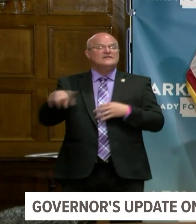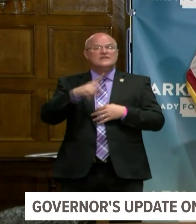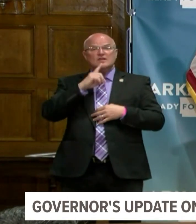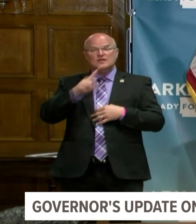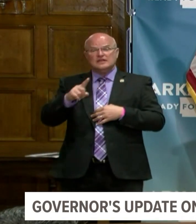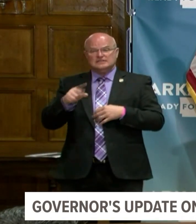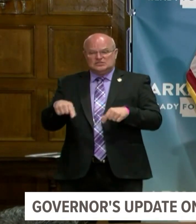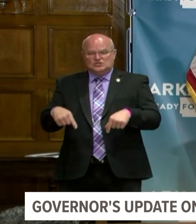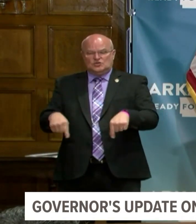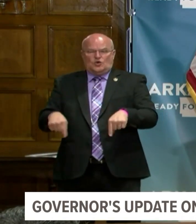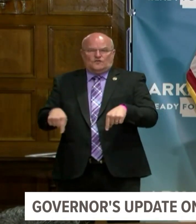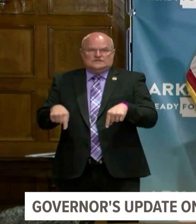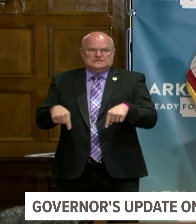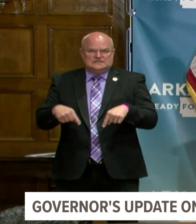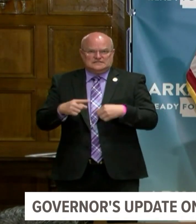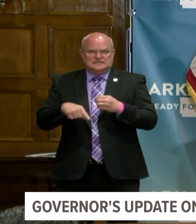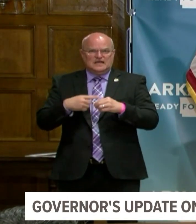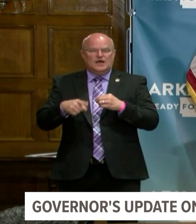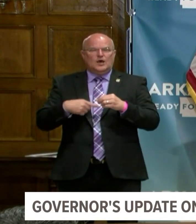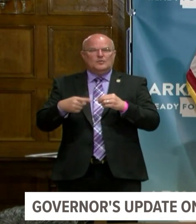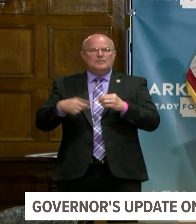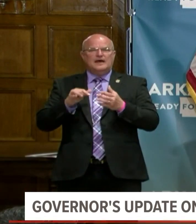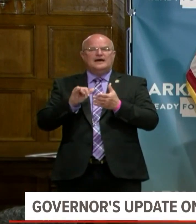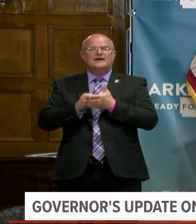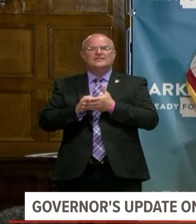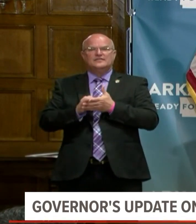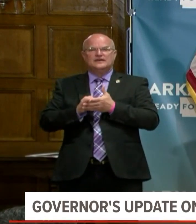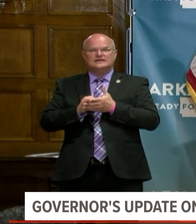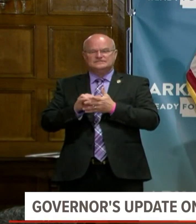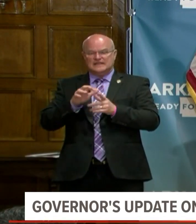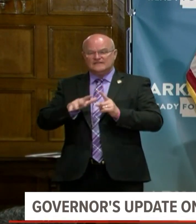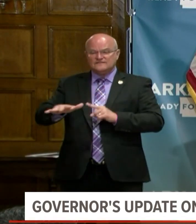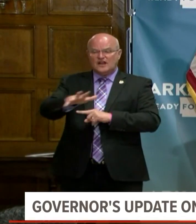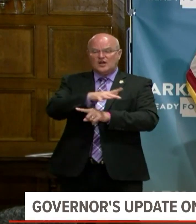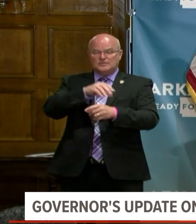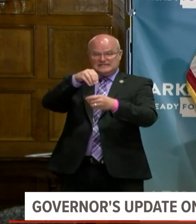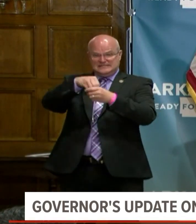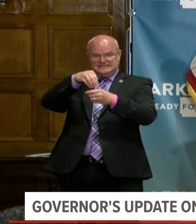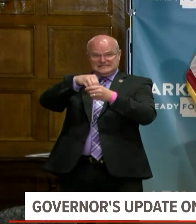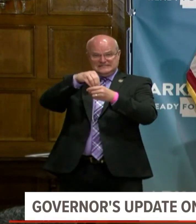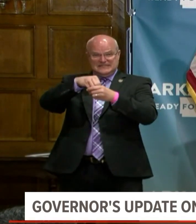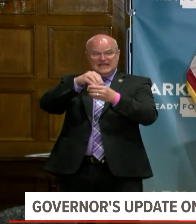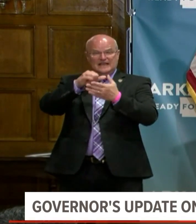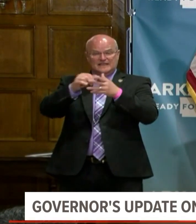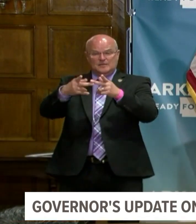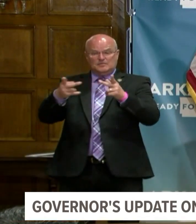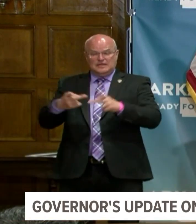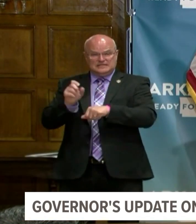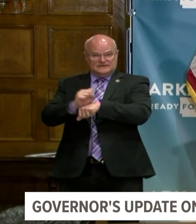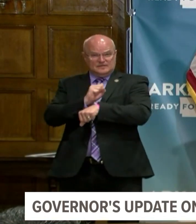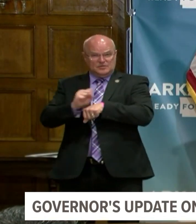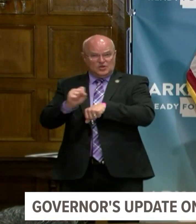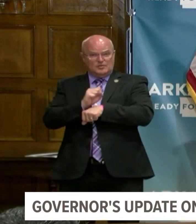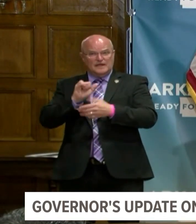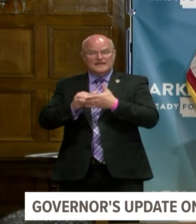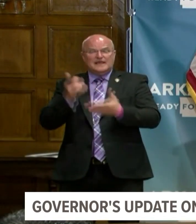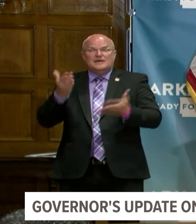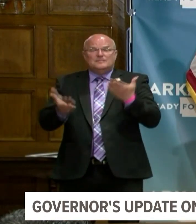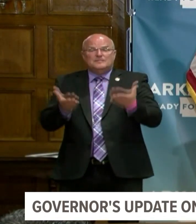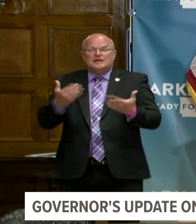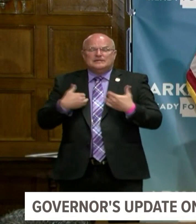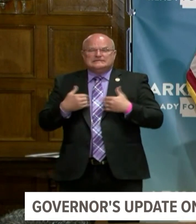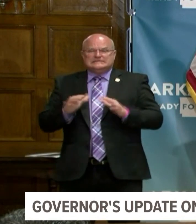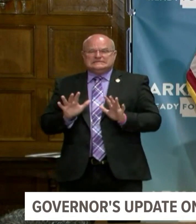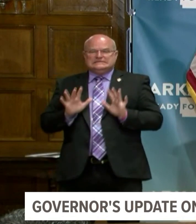is a nervousness about the environment in the place of employment that might make